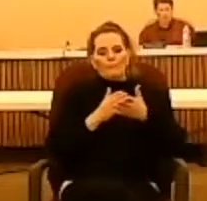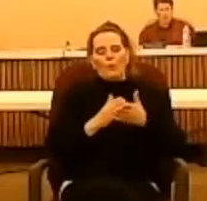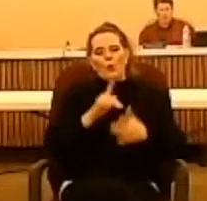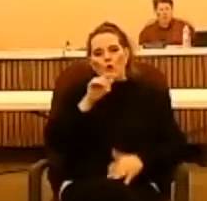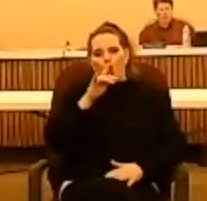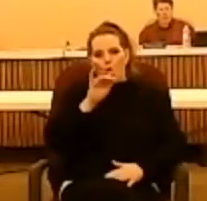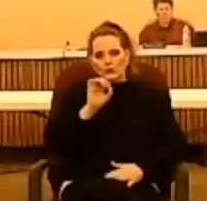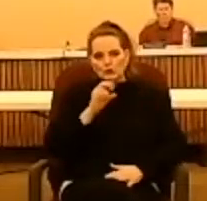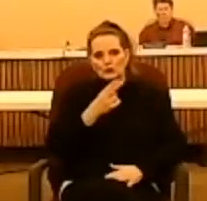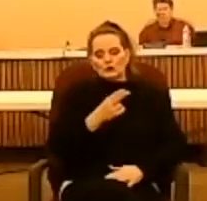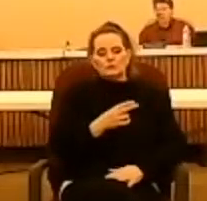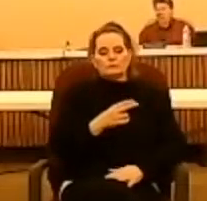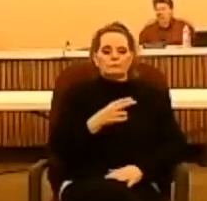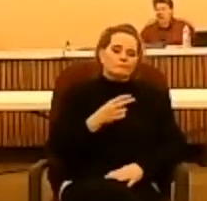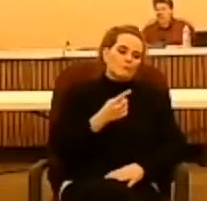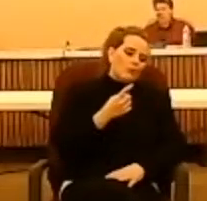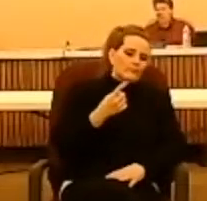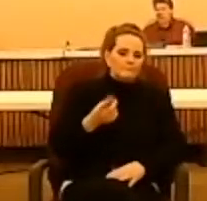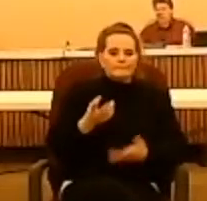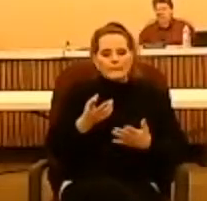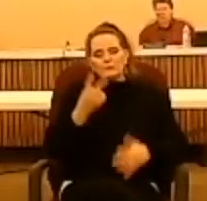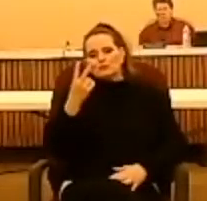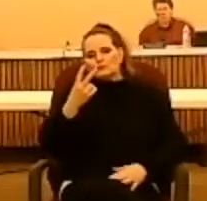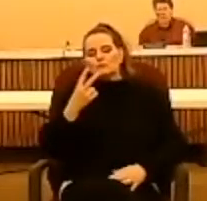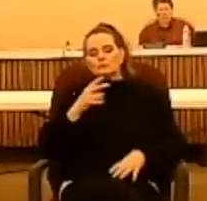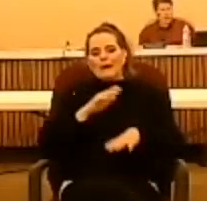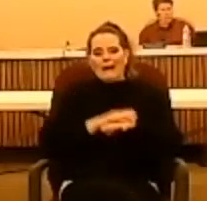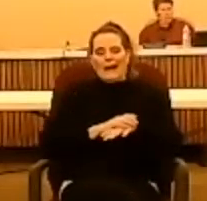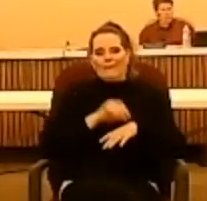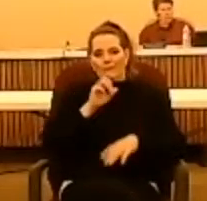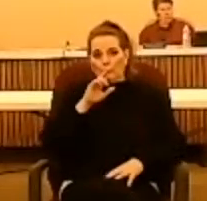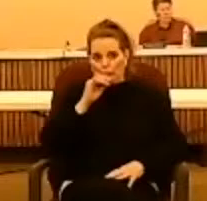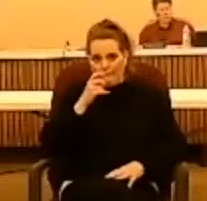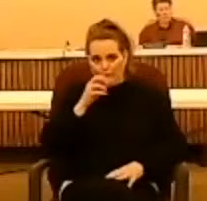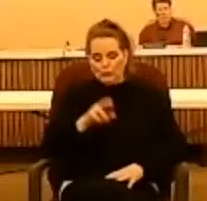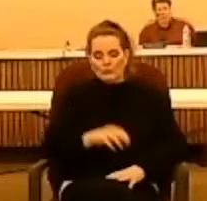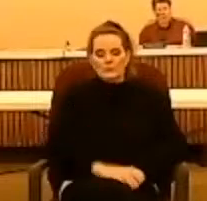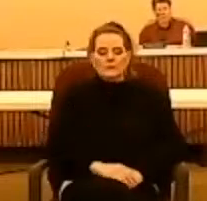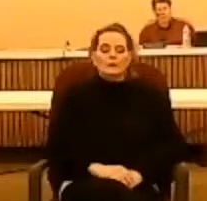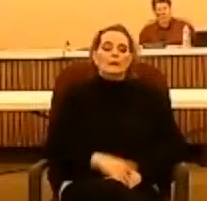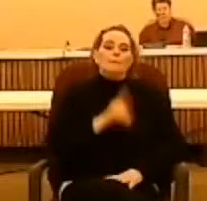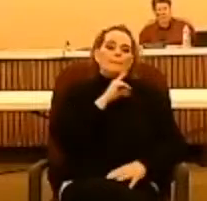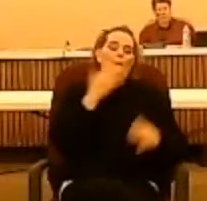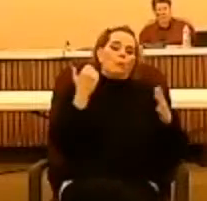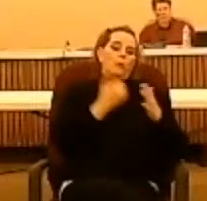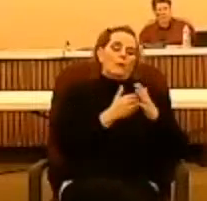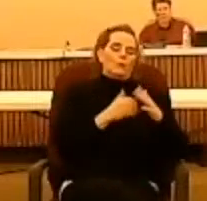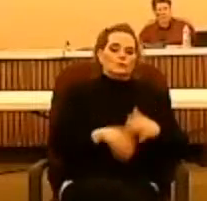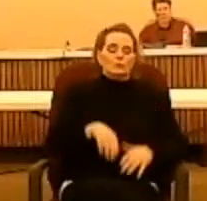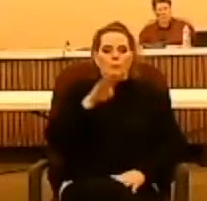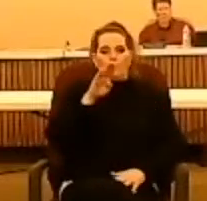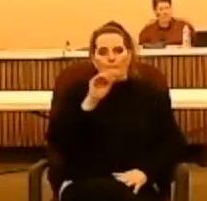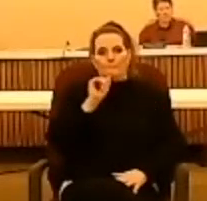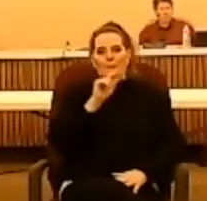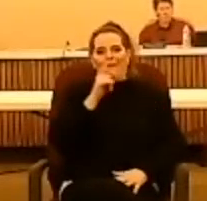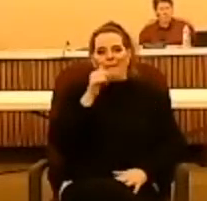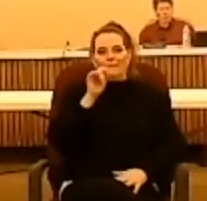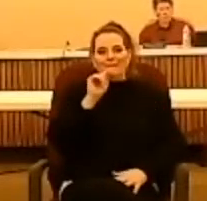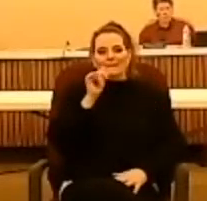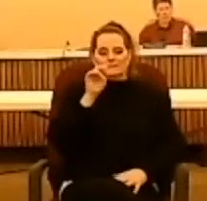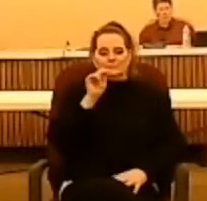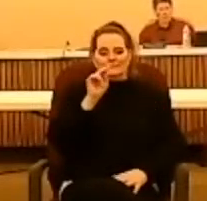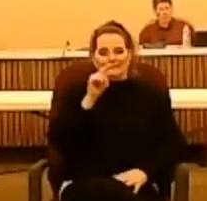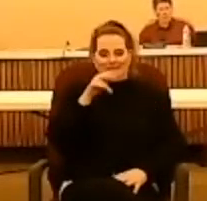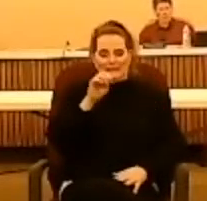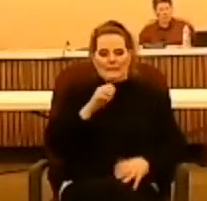river, including up near the Valentine Bridge. And then we were also looking at potentially a boat